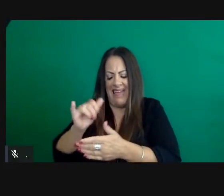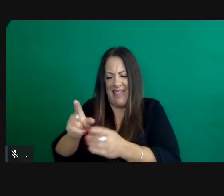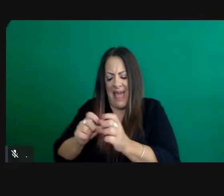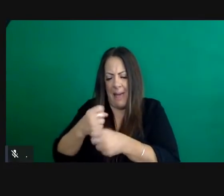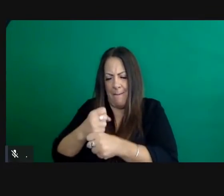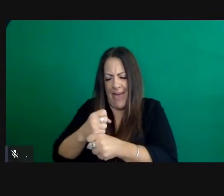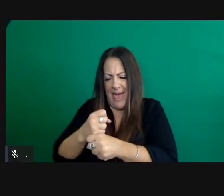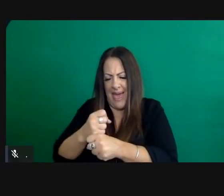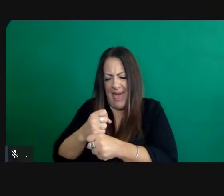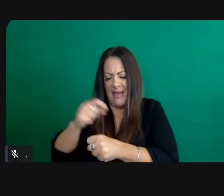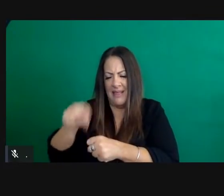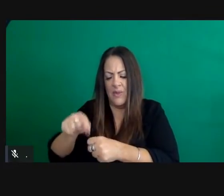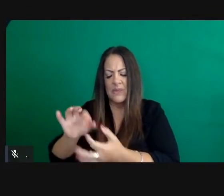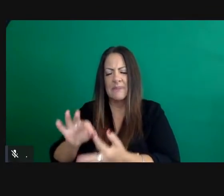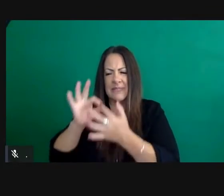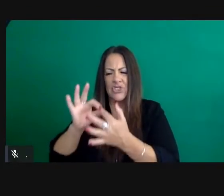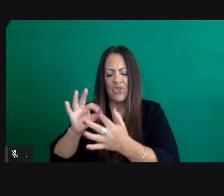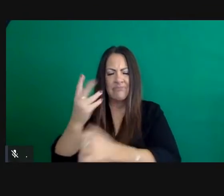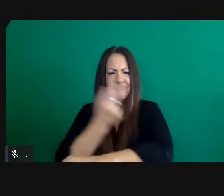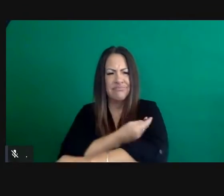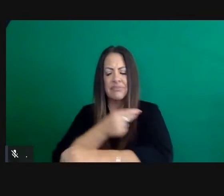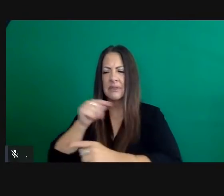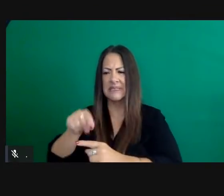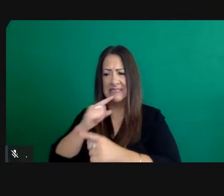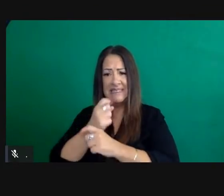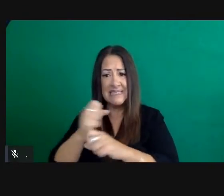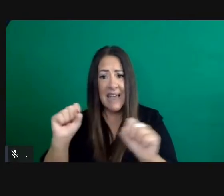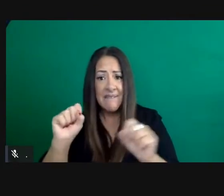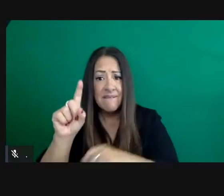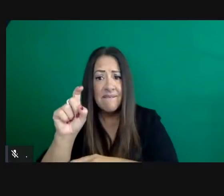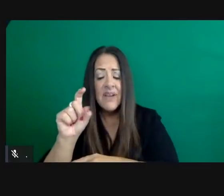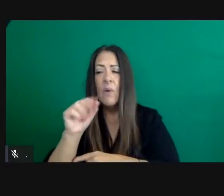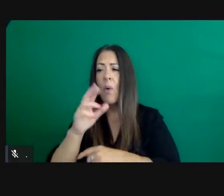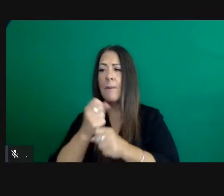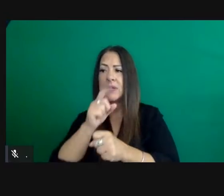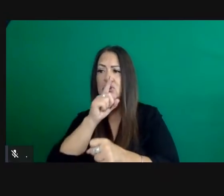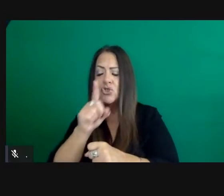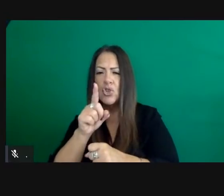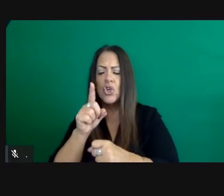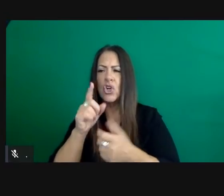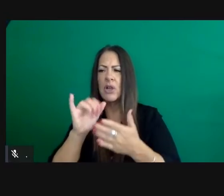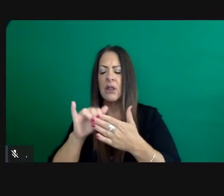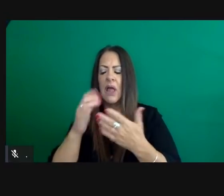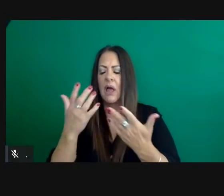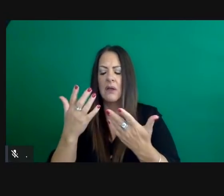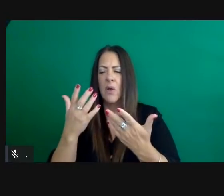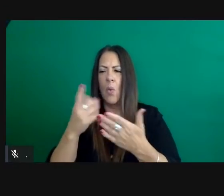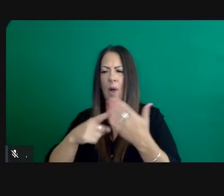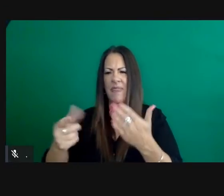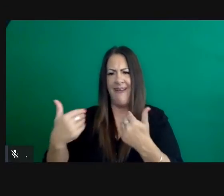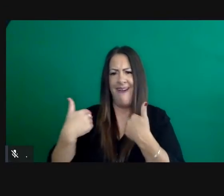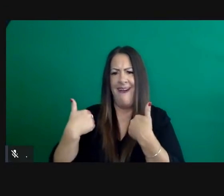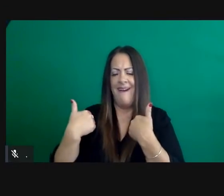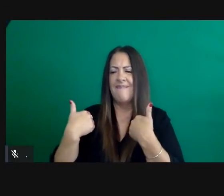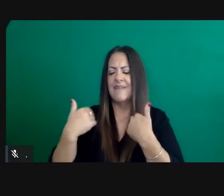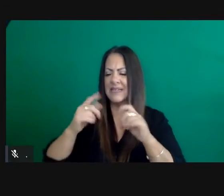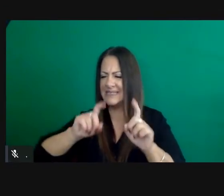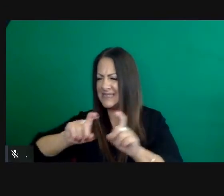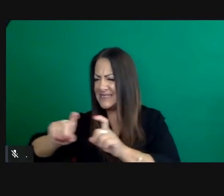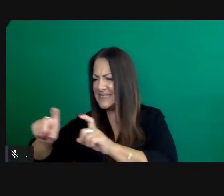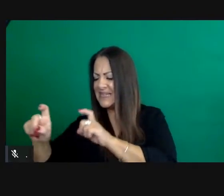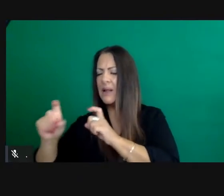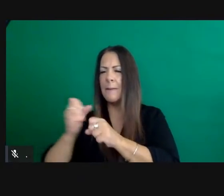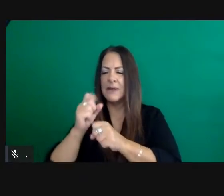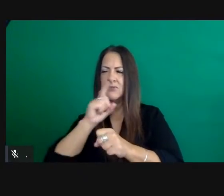understanding what the impact are on real people and the safety of a medication or a vaccine, and halting when appropriate